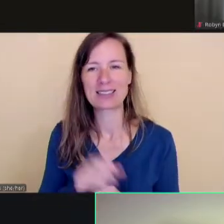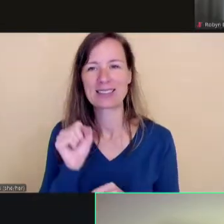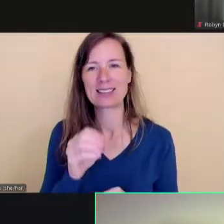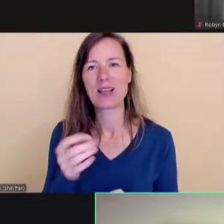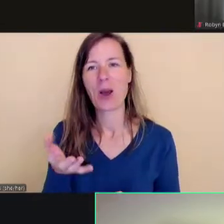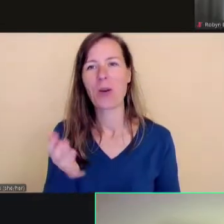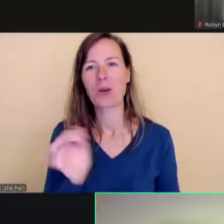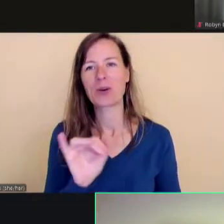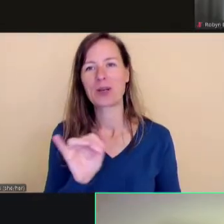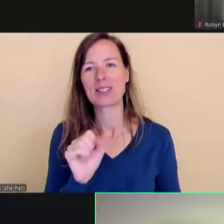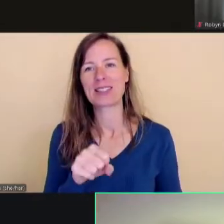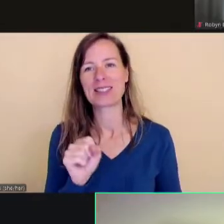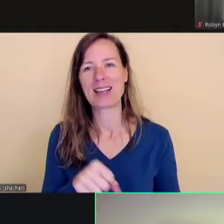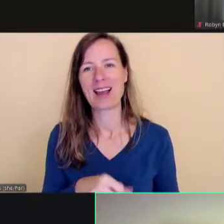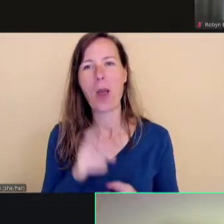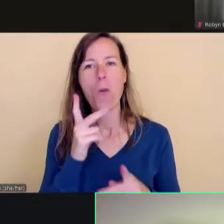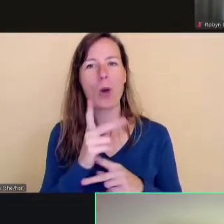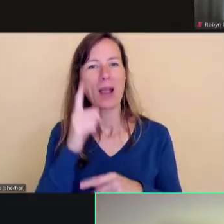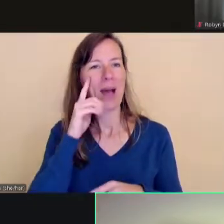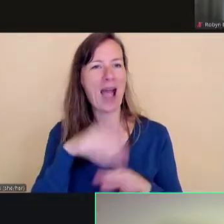we'll keep an eye on that for sure.